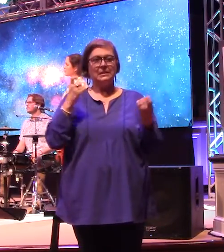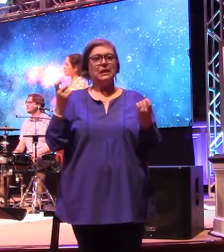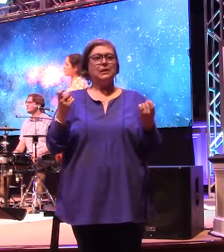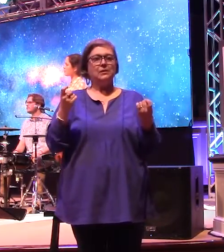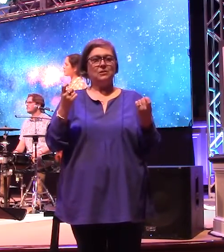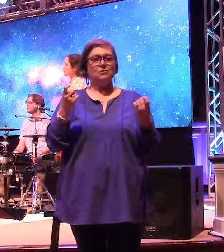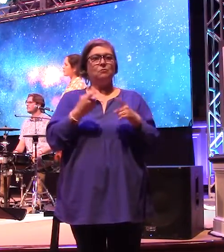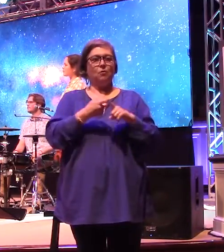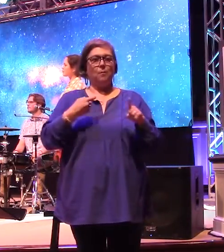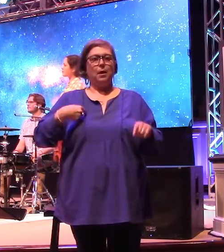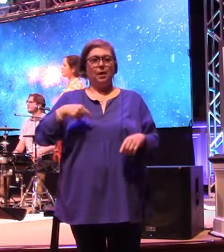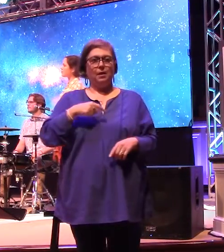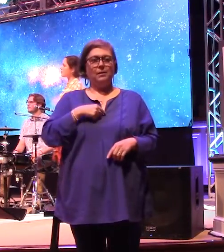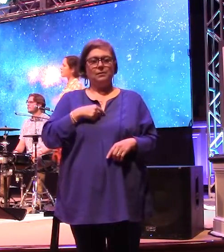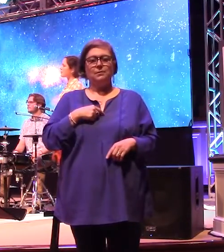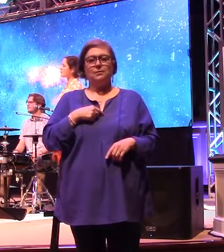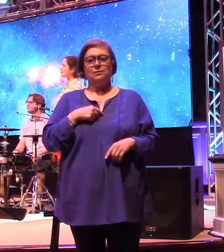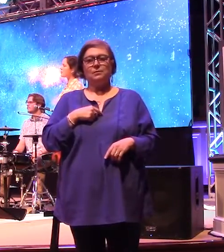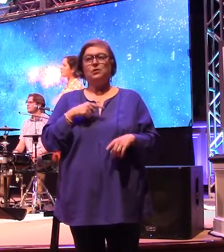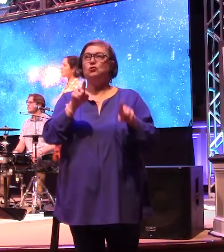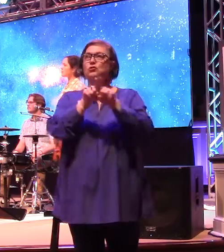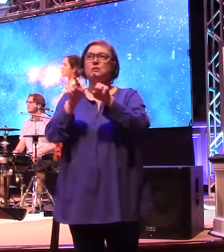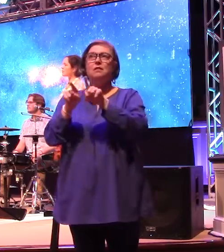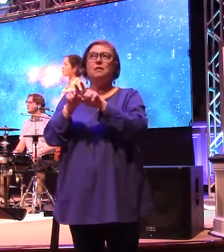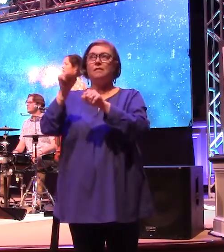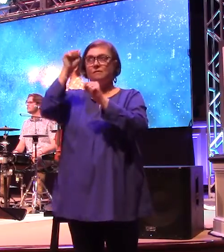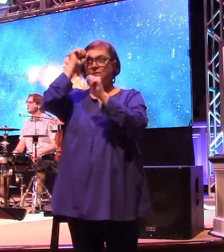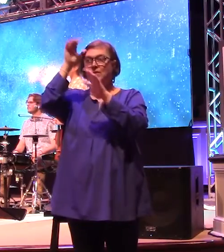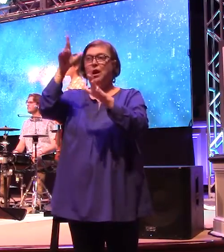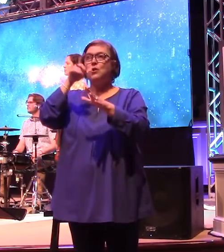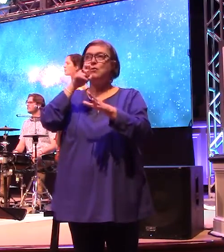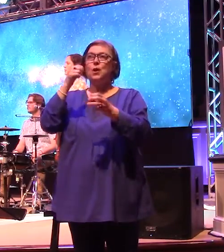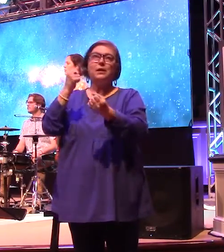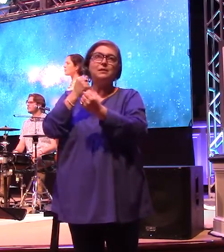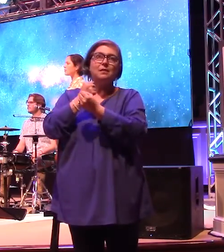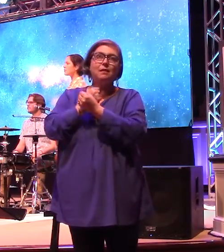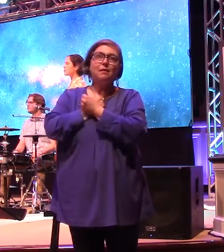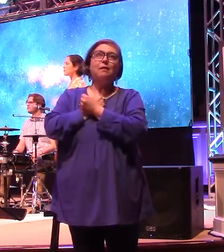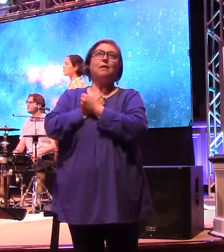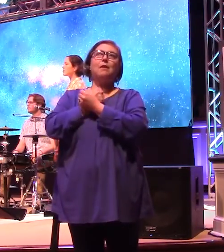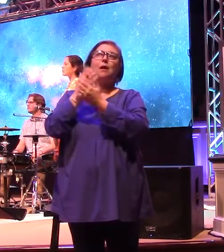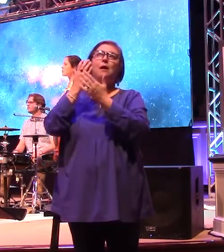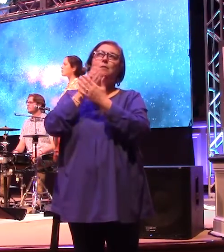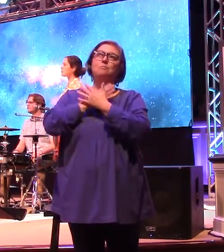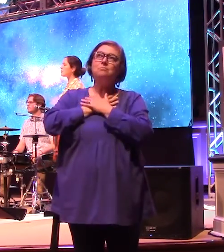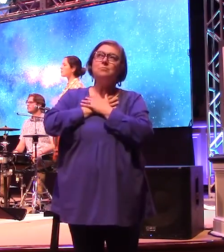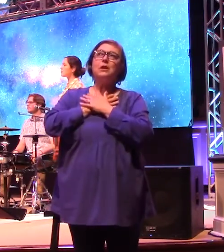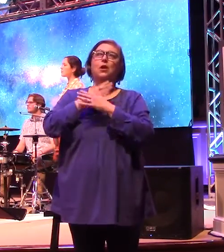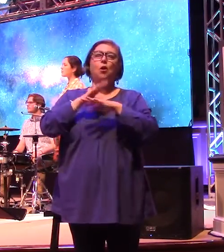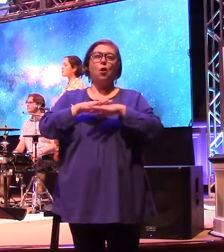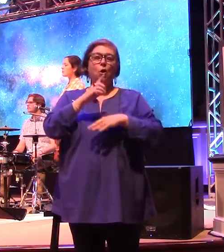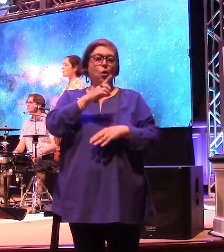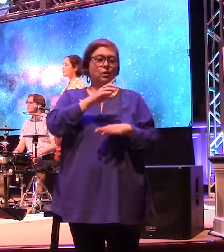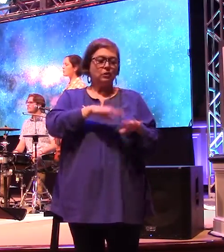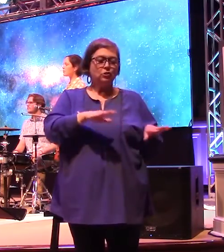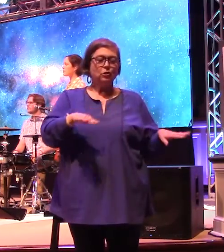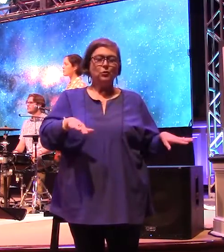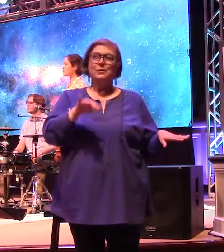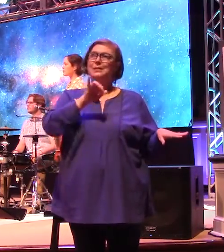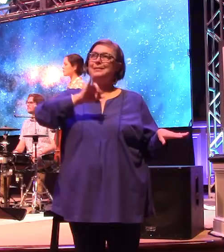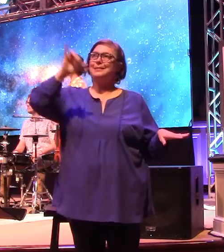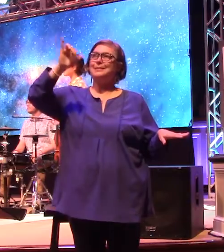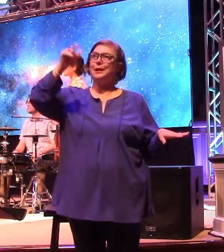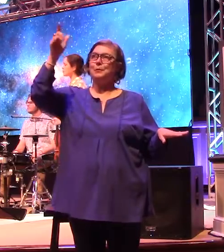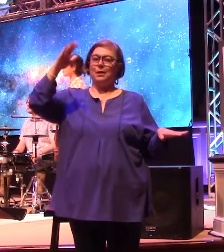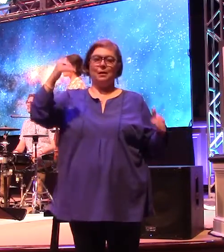Just like a father who has compassion on his children, so the Lord has compassion on those who fear him. For he himself